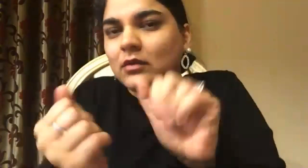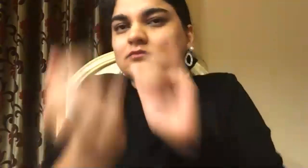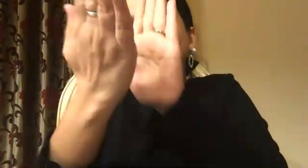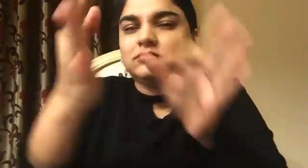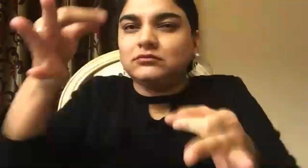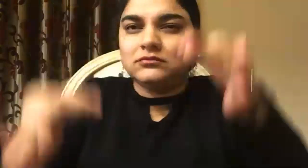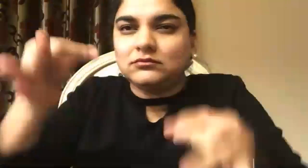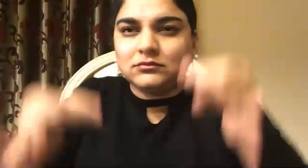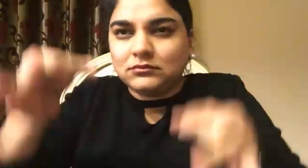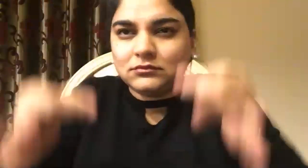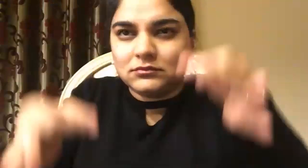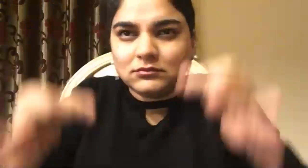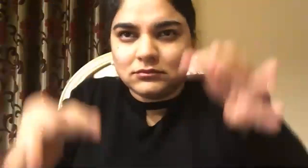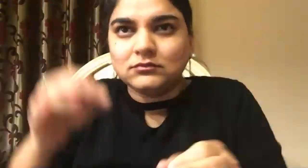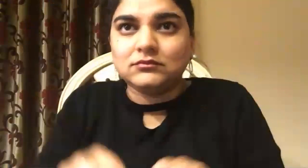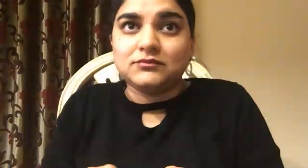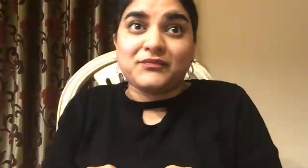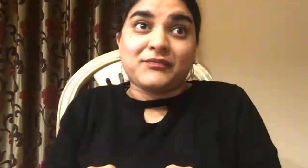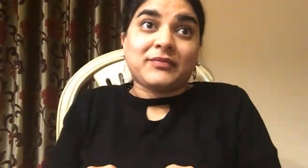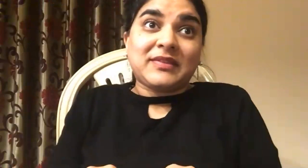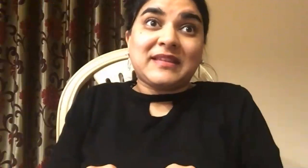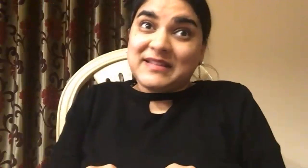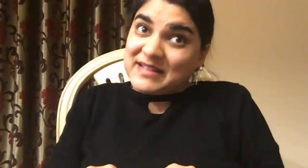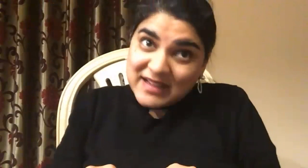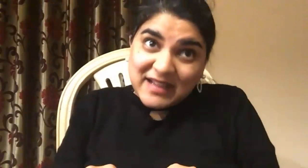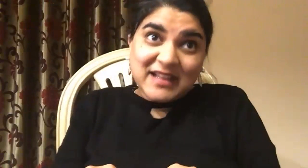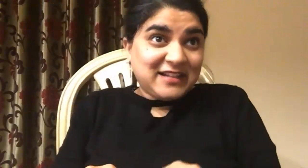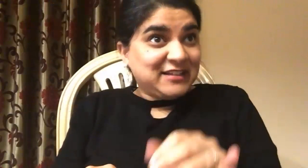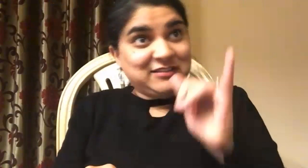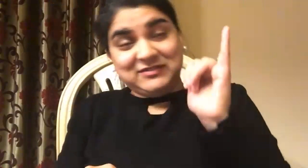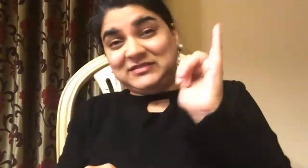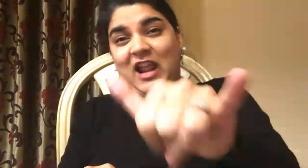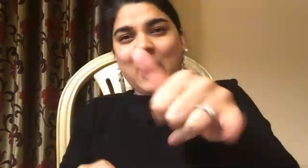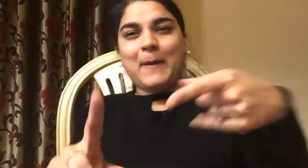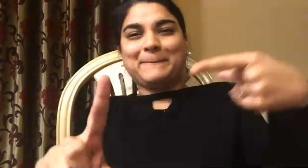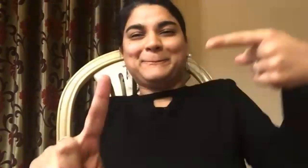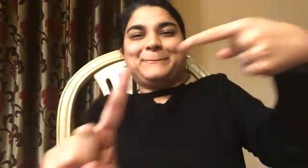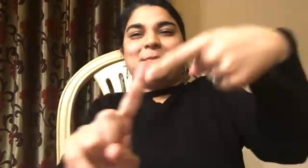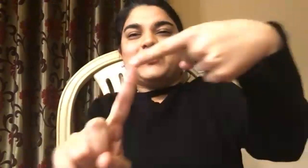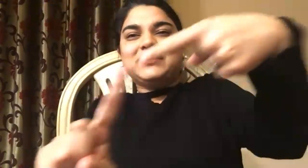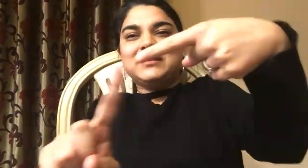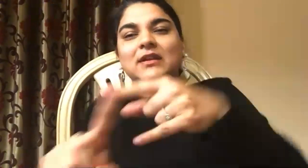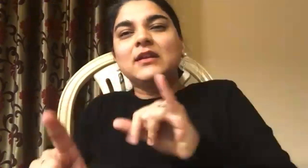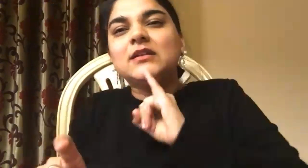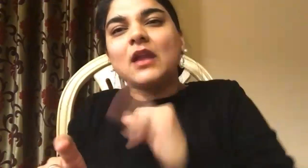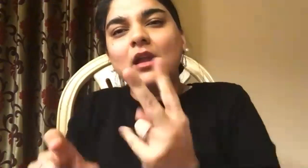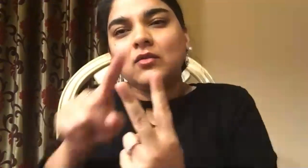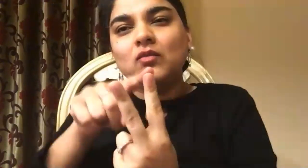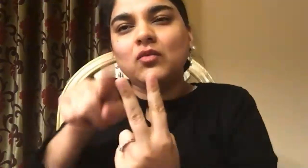they don't know what the fine is for, that how are they going to go into court? How are they going to approach a judge? How are they going to defend their case? How are they going to have access to that information if they have nothing to